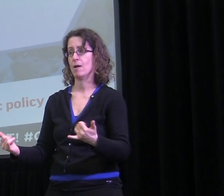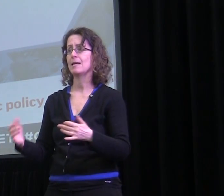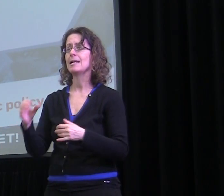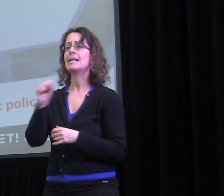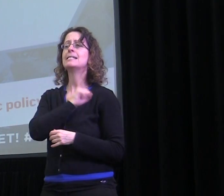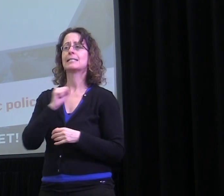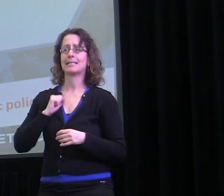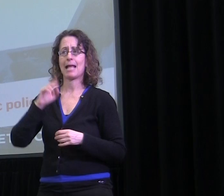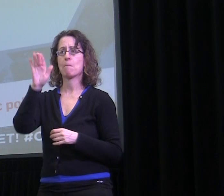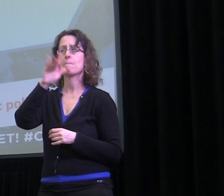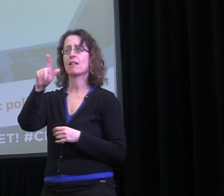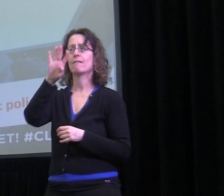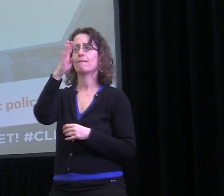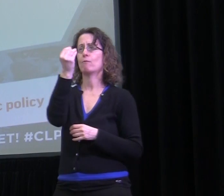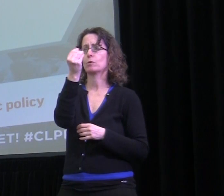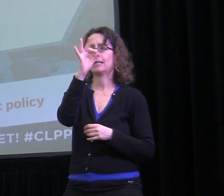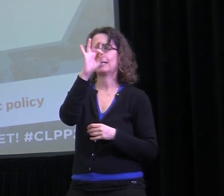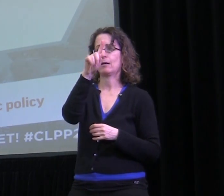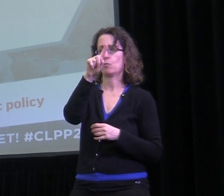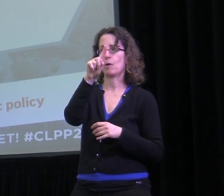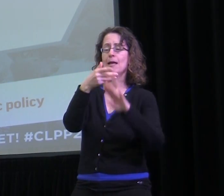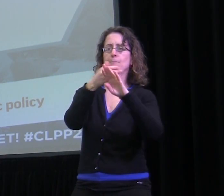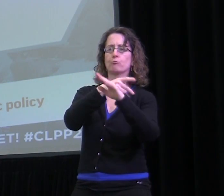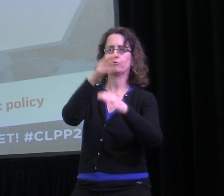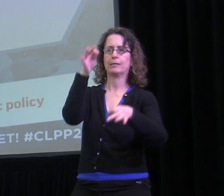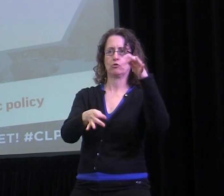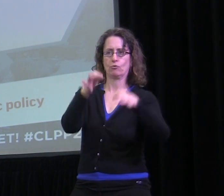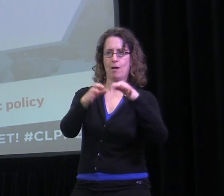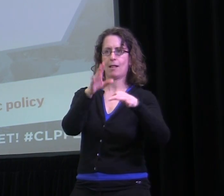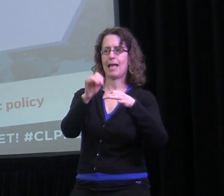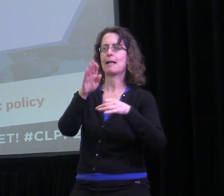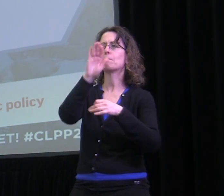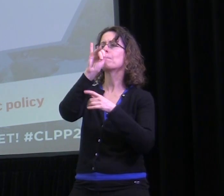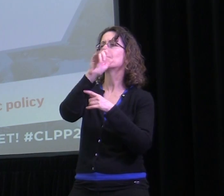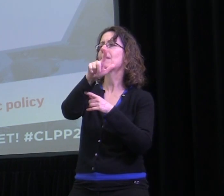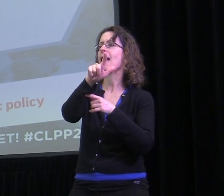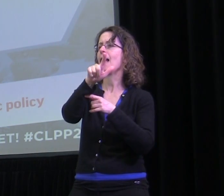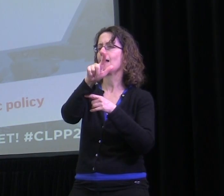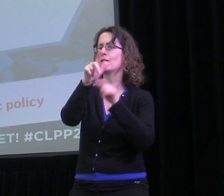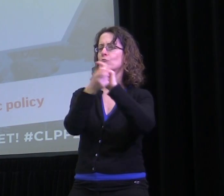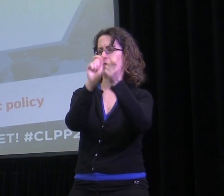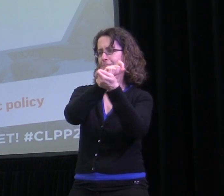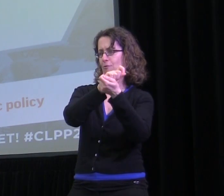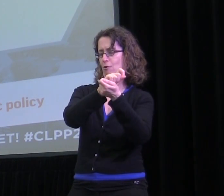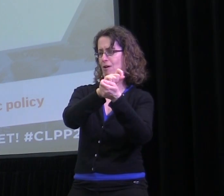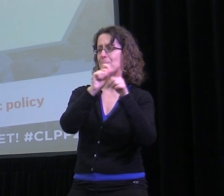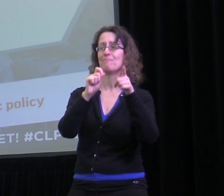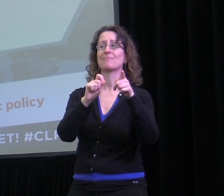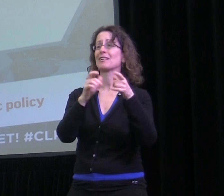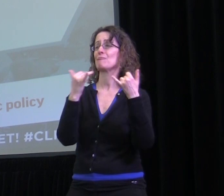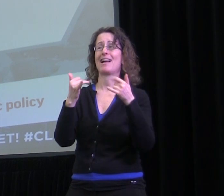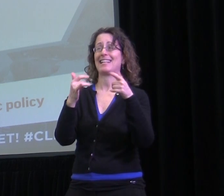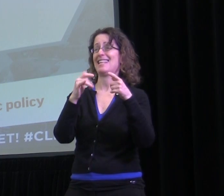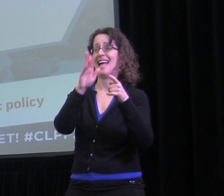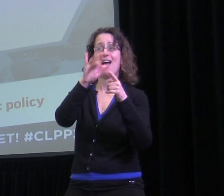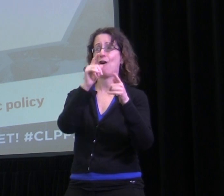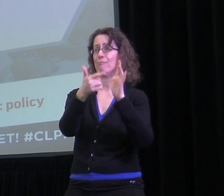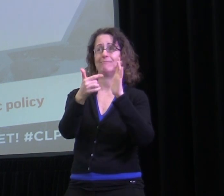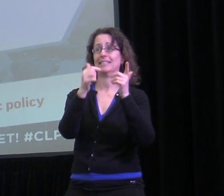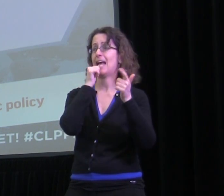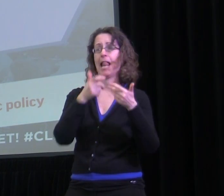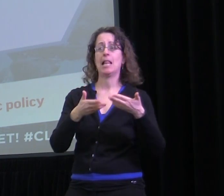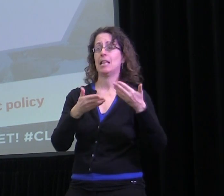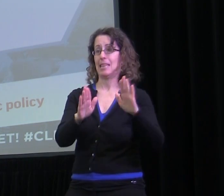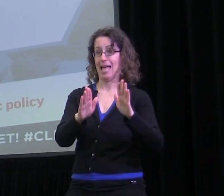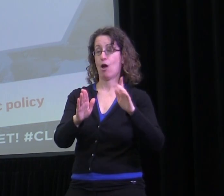Bill 1491, pretrial and bail reform. It would make money bail a thing that is non-existent in Massachusetts. Poor people would not